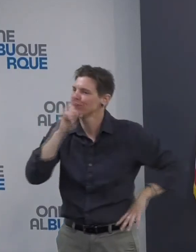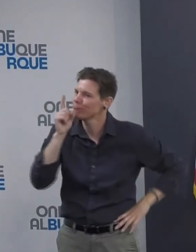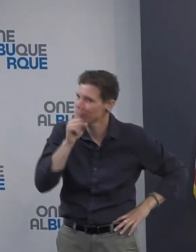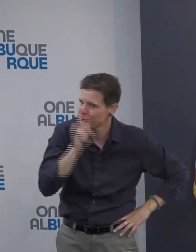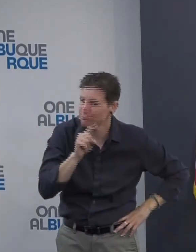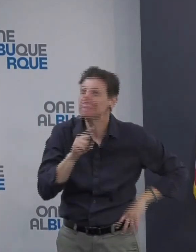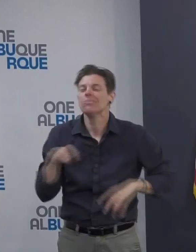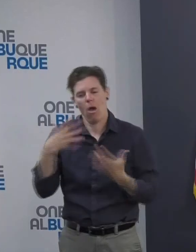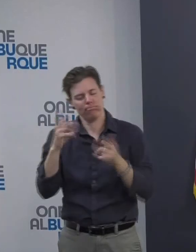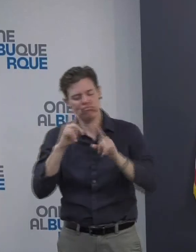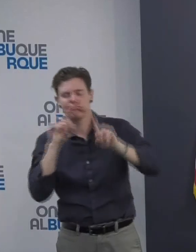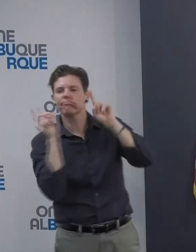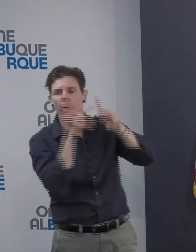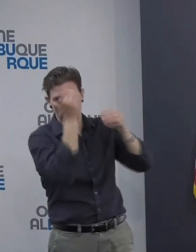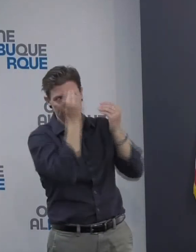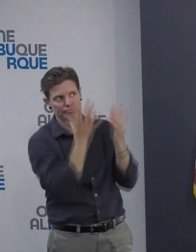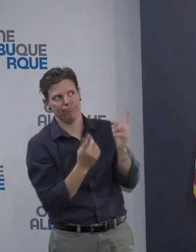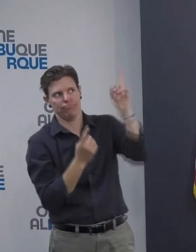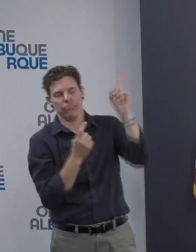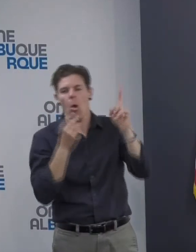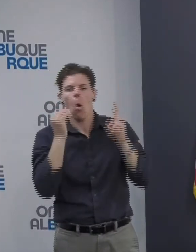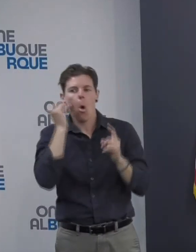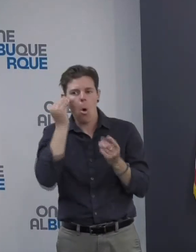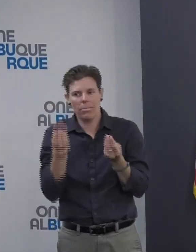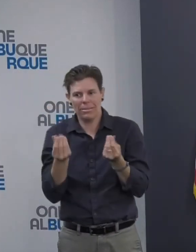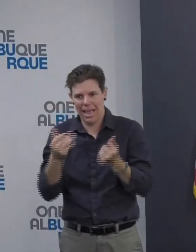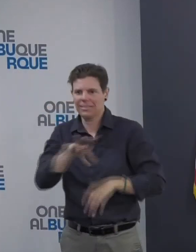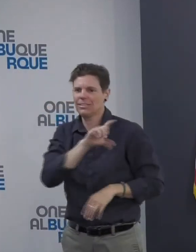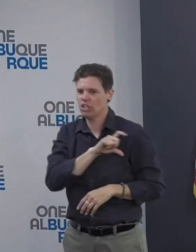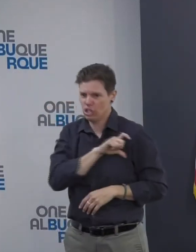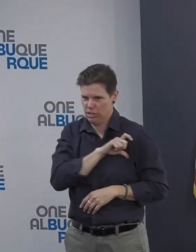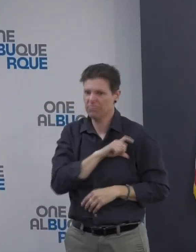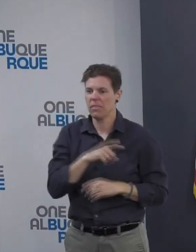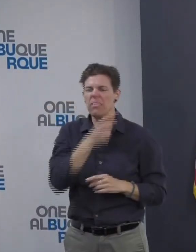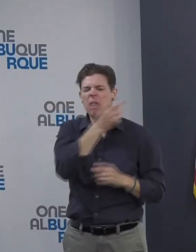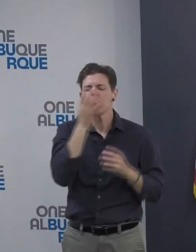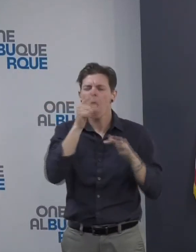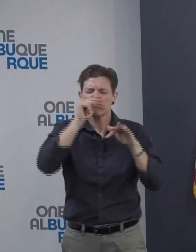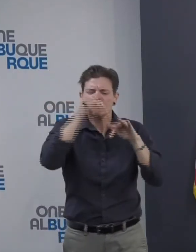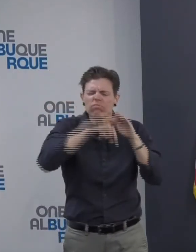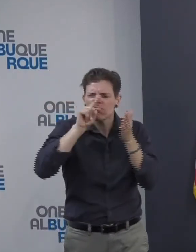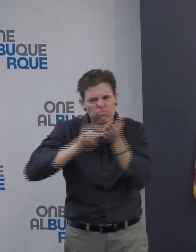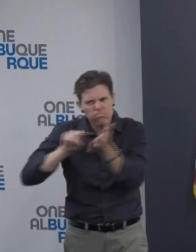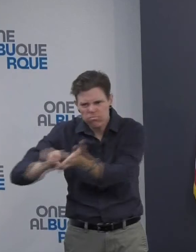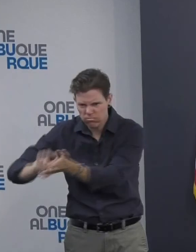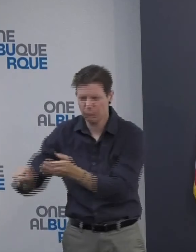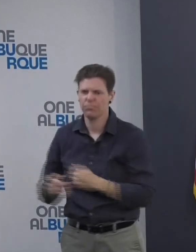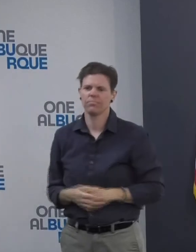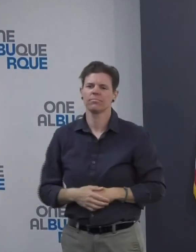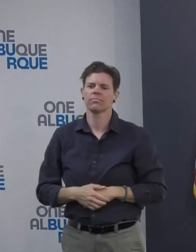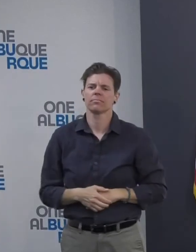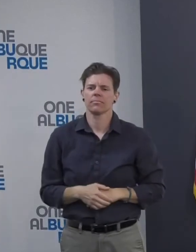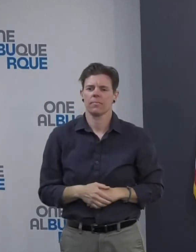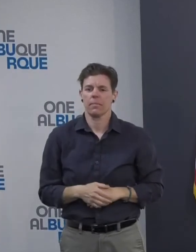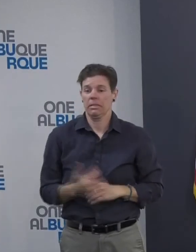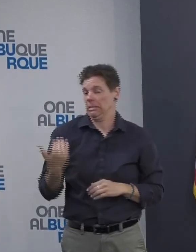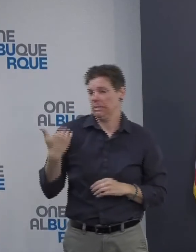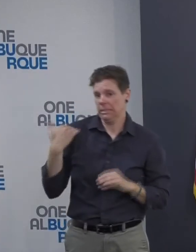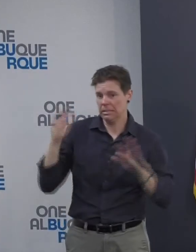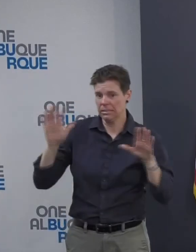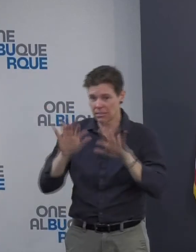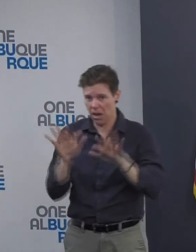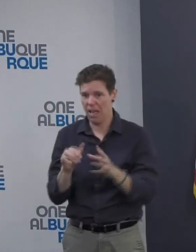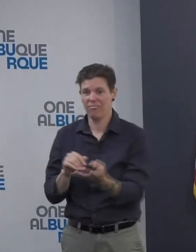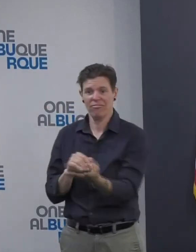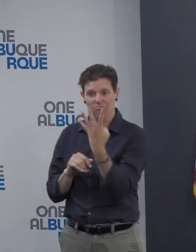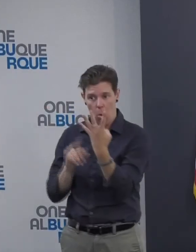by them on that. We received about 4 calls on Sunday complaining about